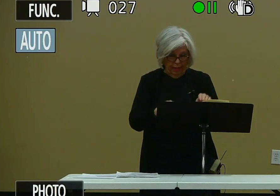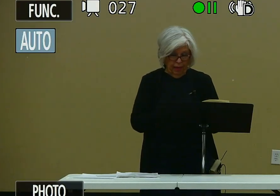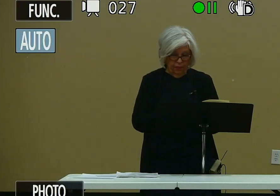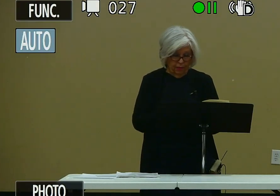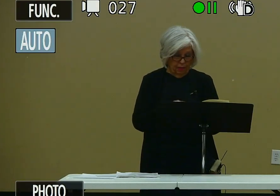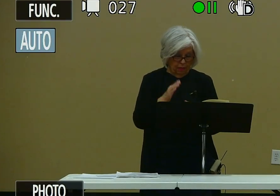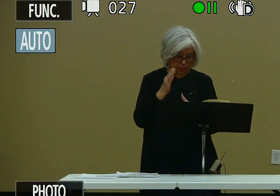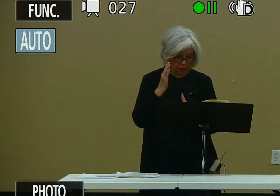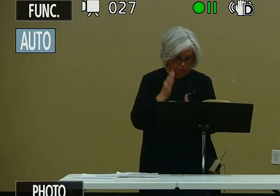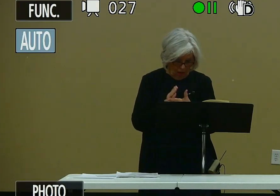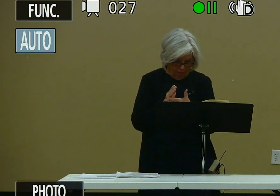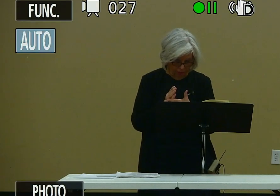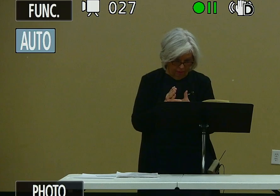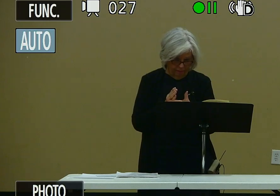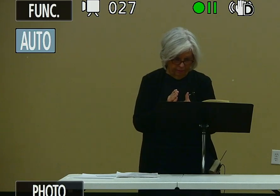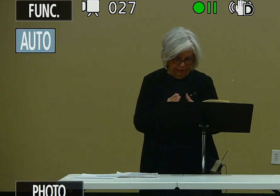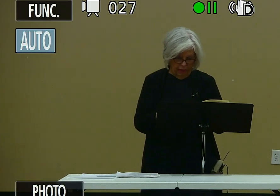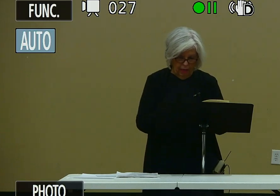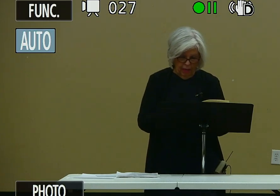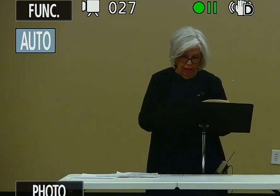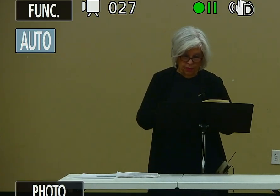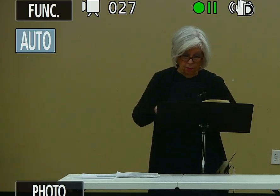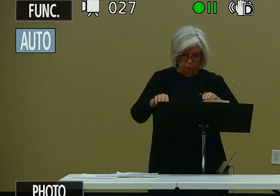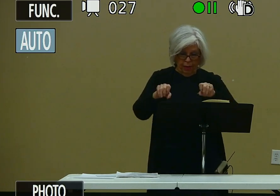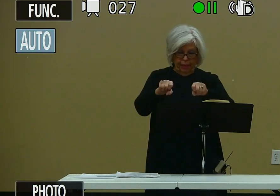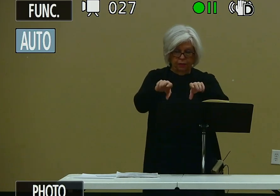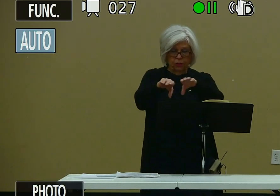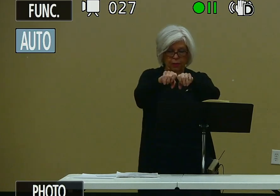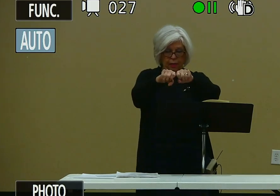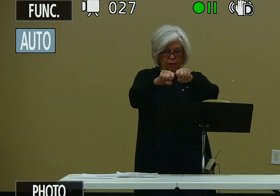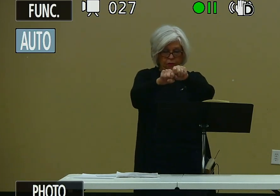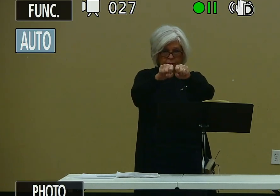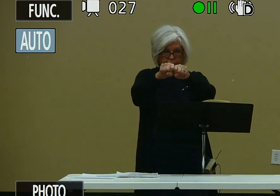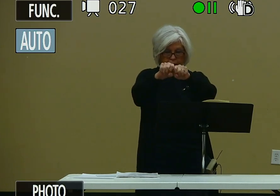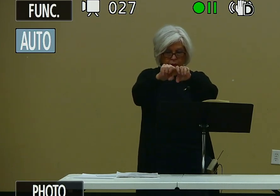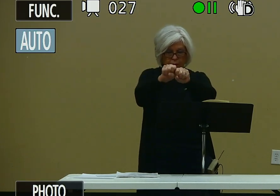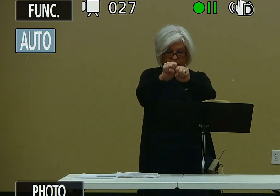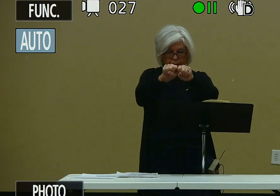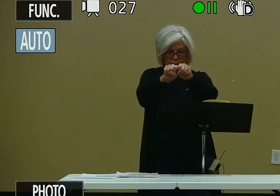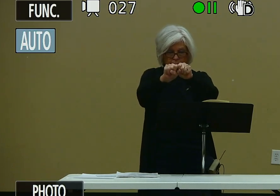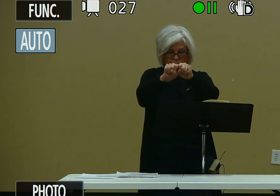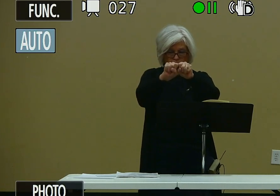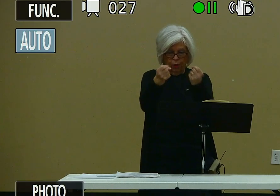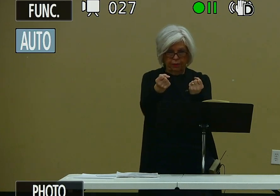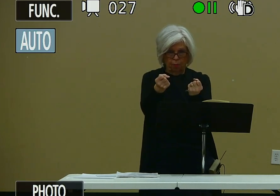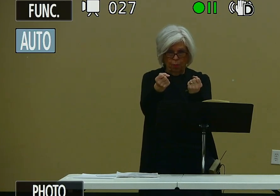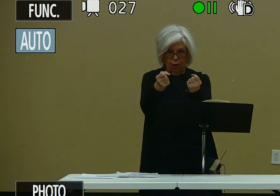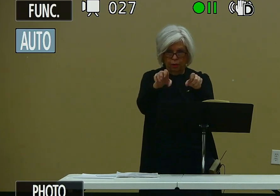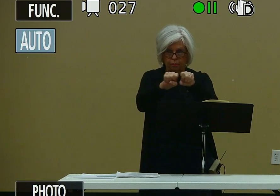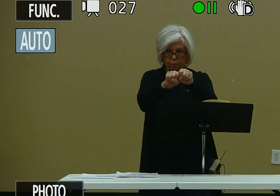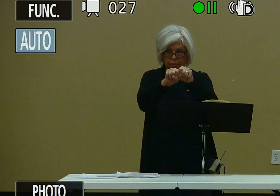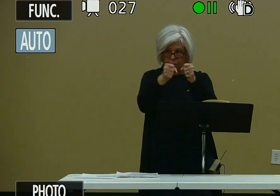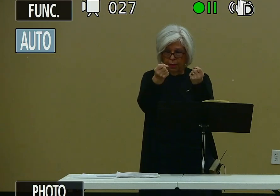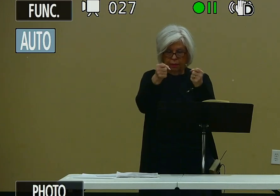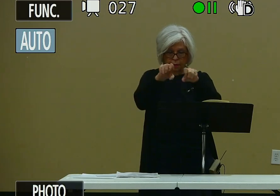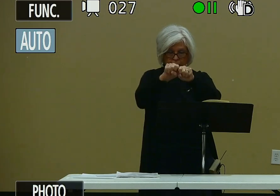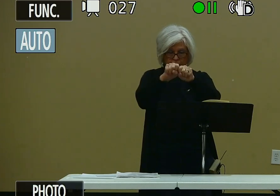And then stop. And then break 2 hands together and then break them apart. Break,